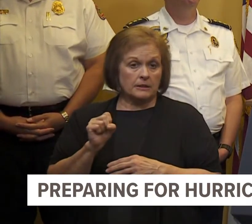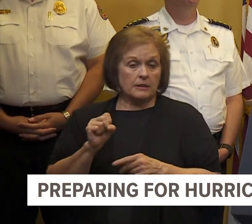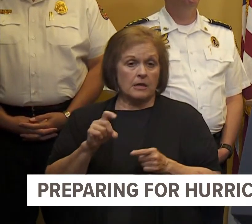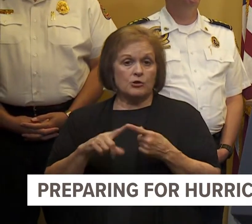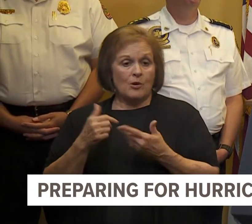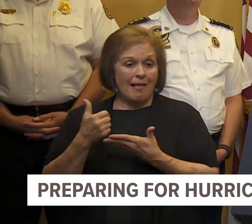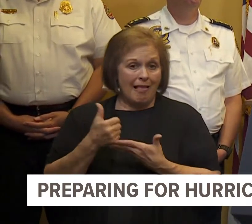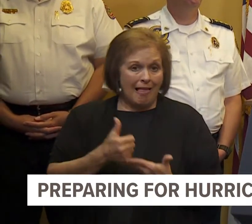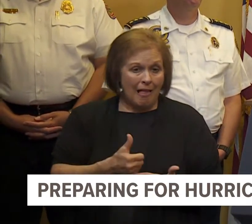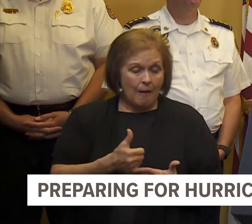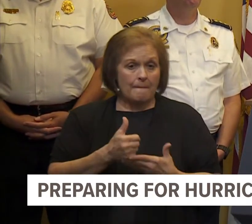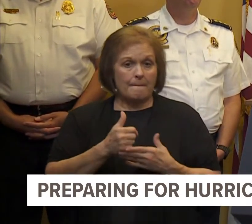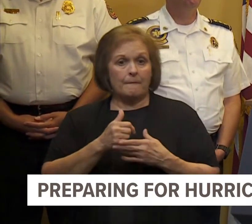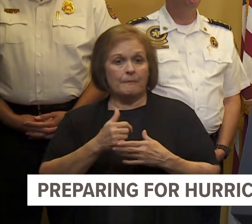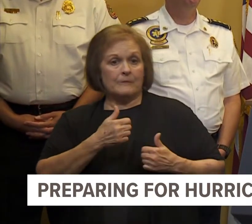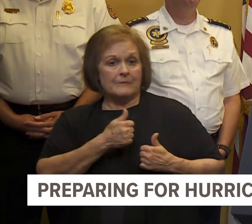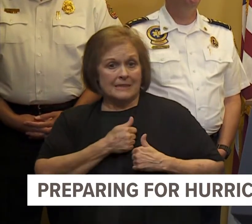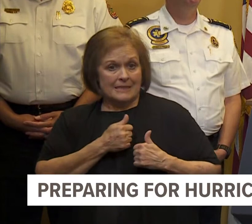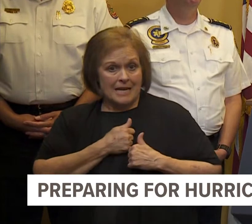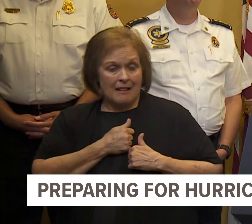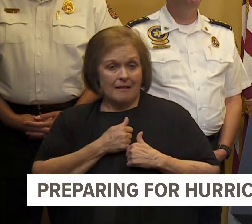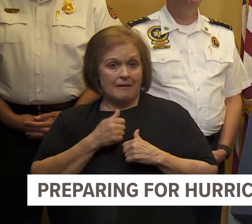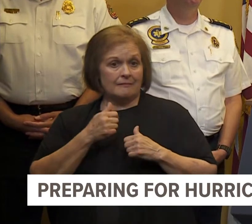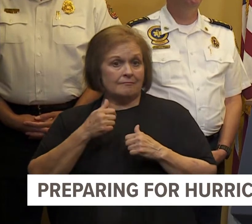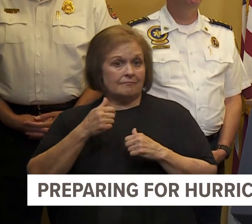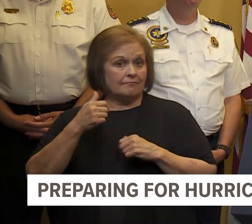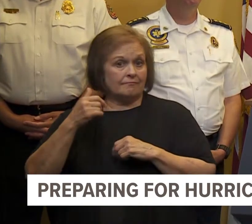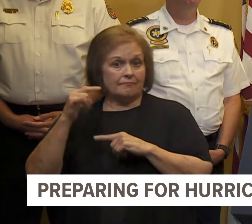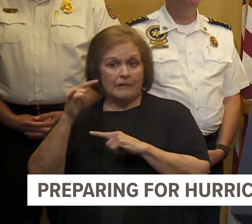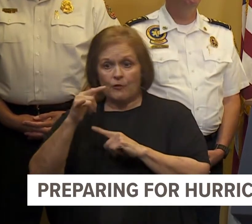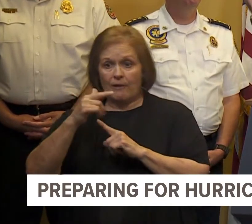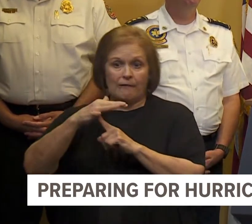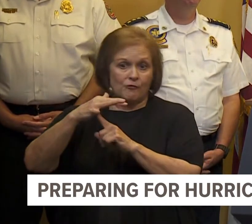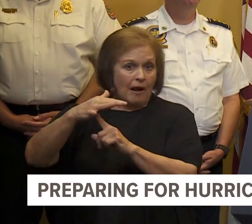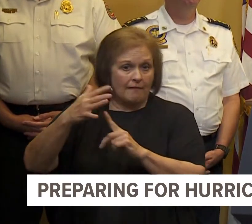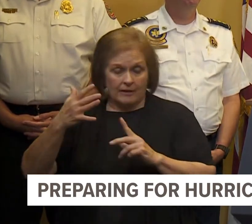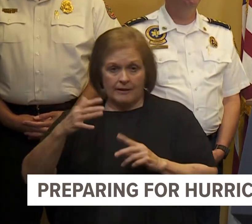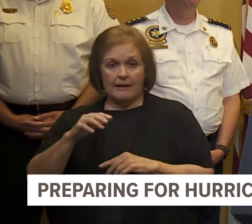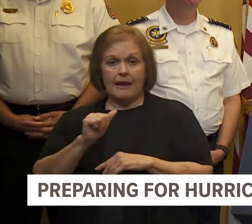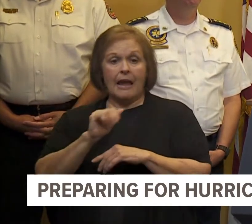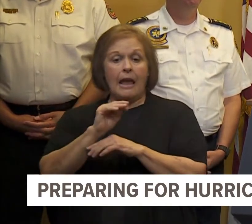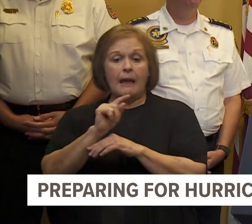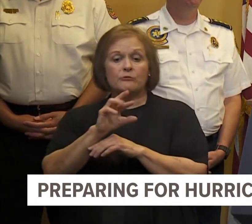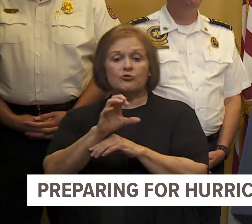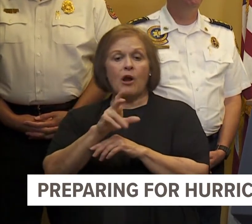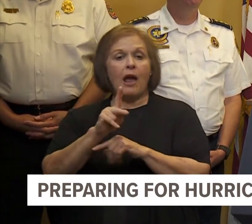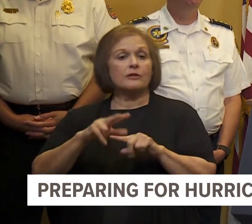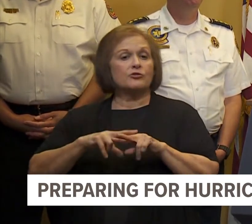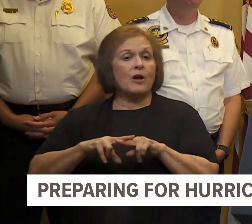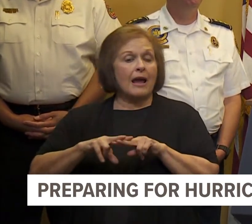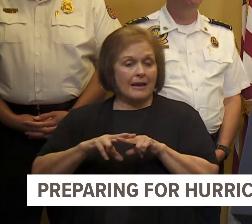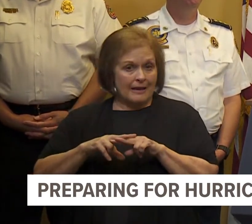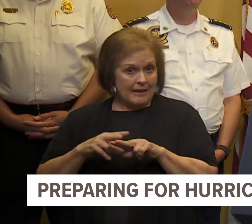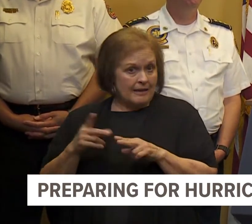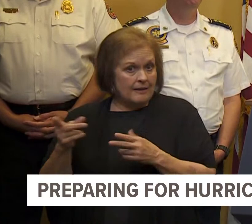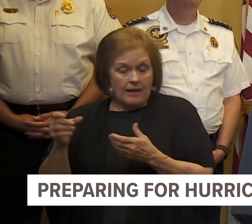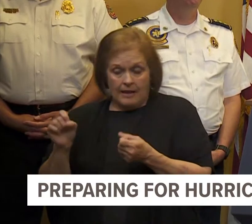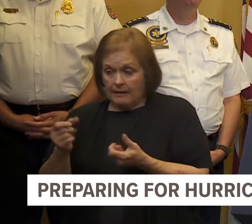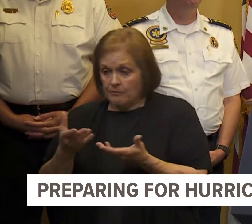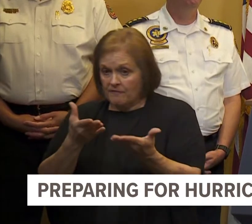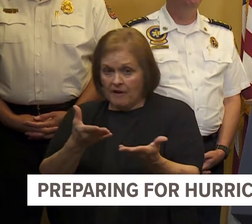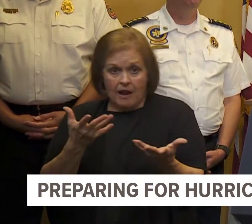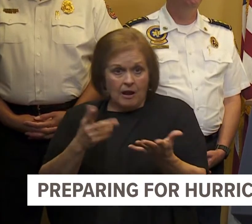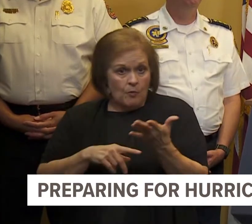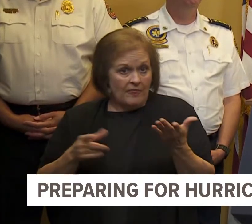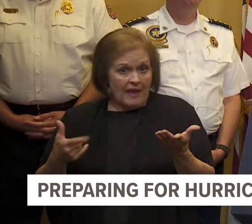to provide civilian and military charter aircraft. Amtrak has worked with us as a city to provide whatever they have in their